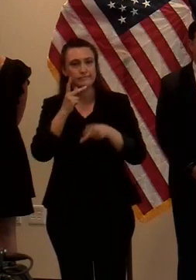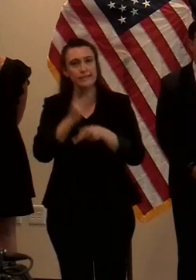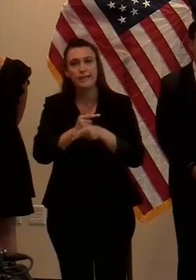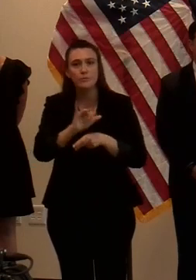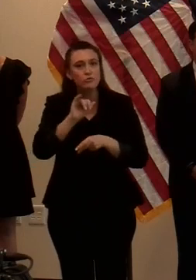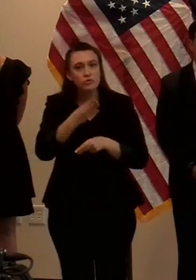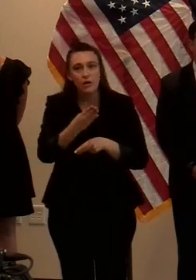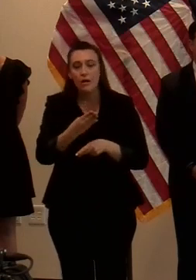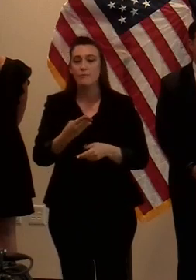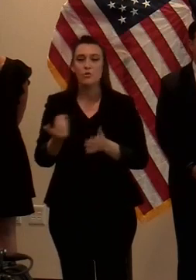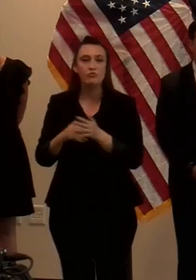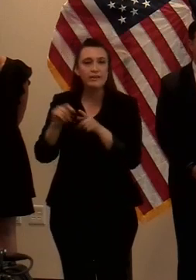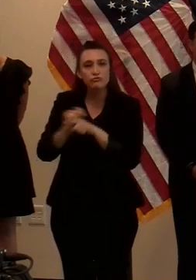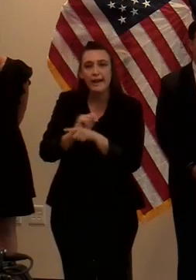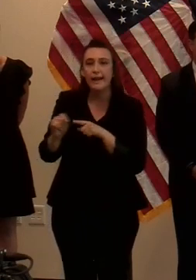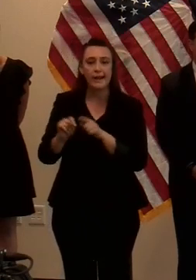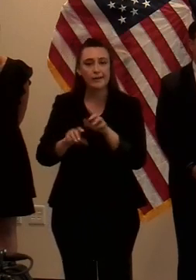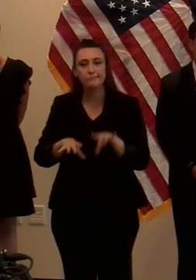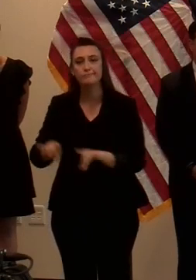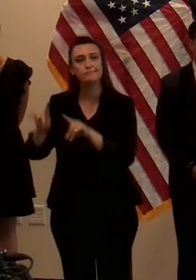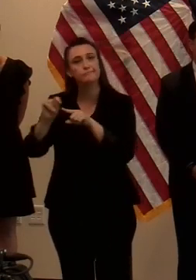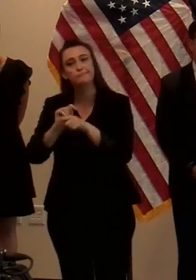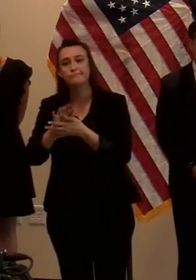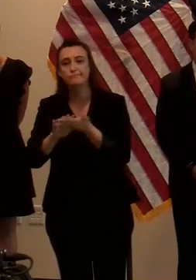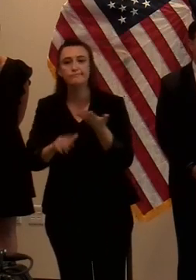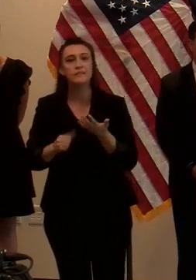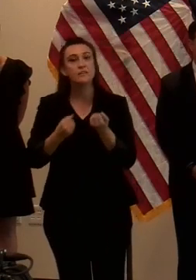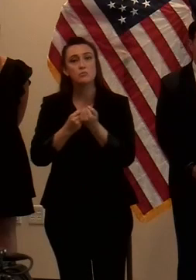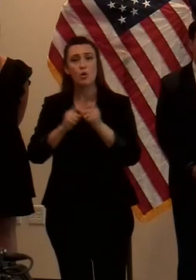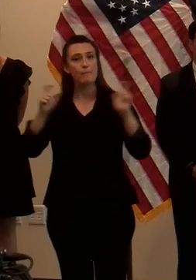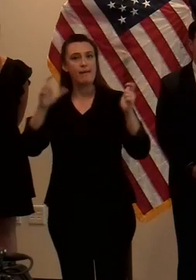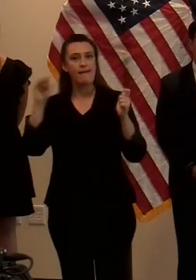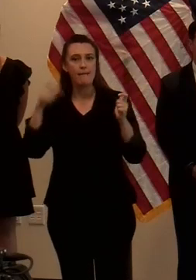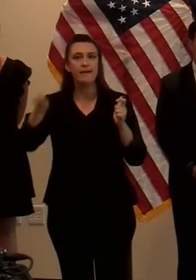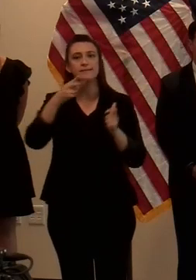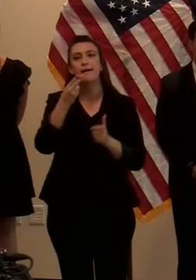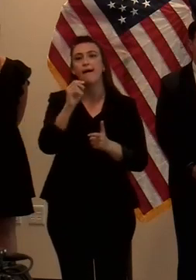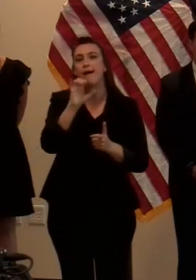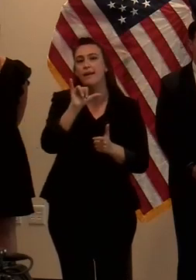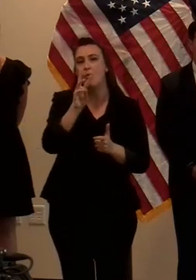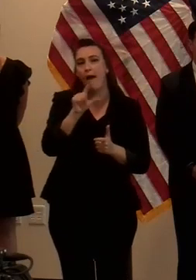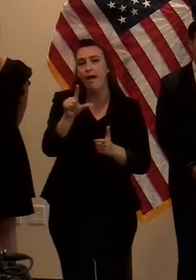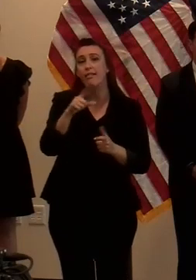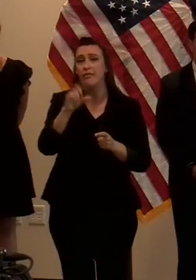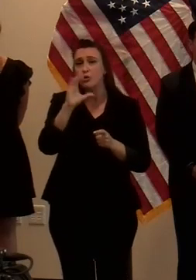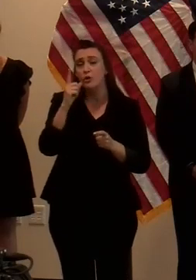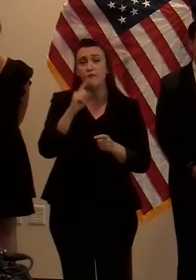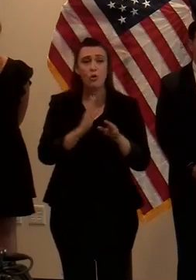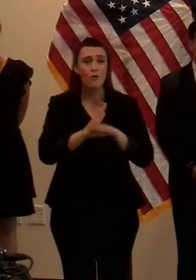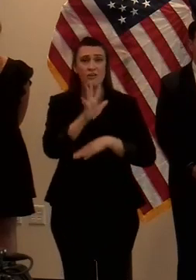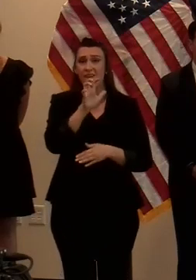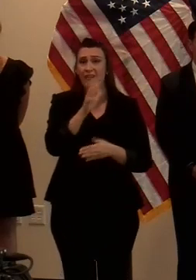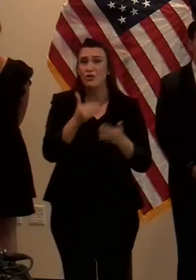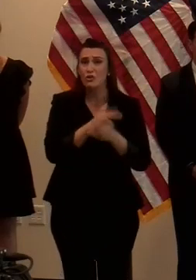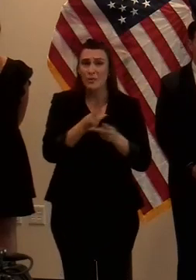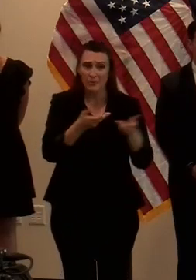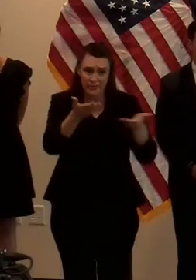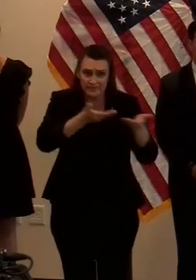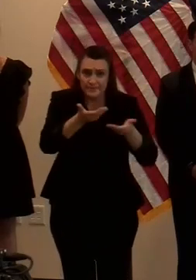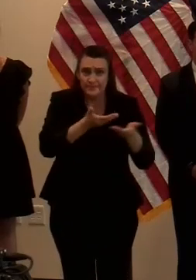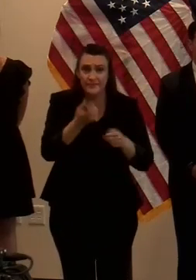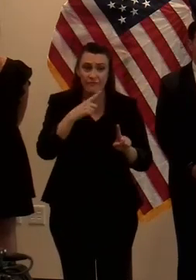and retraining initiatives, supporting employers like Honeywell, which is seeking to hire more than 500 new workers